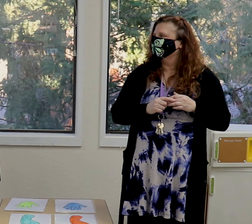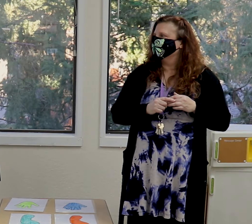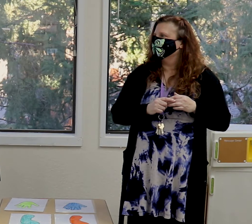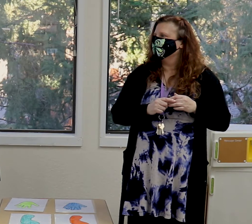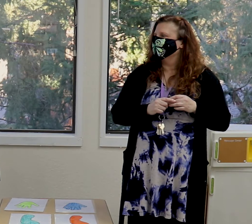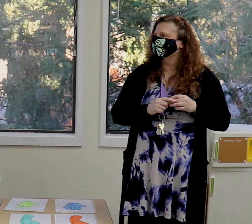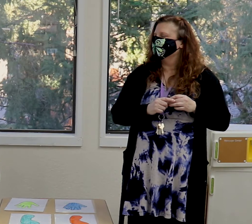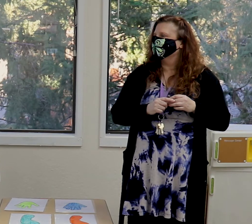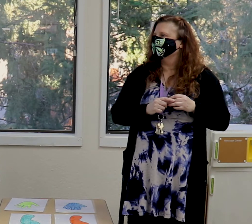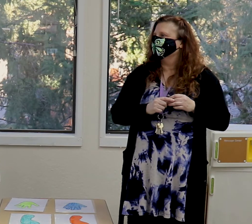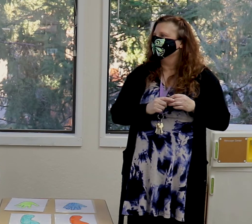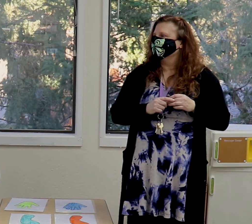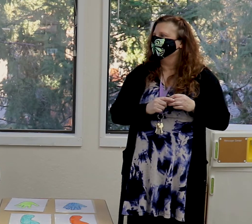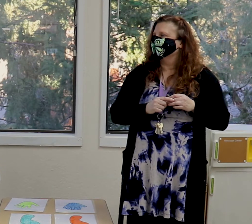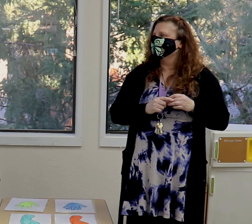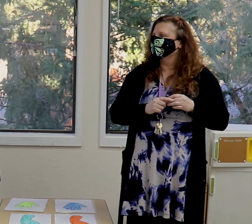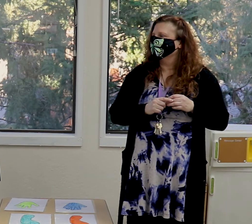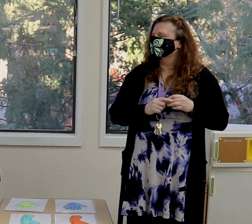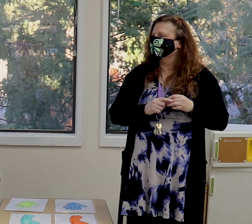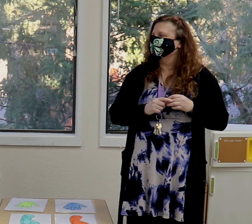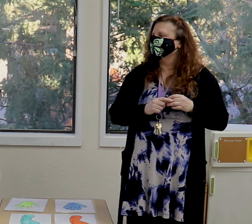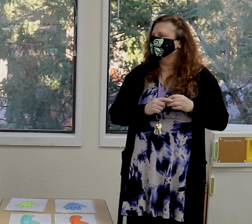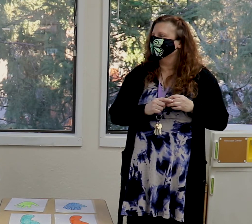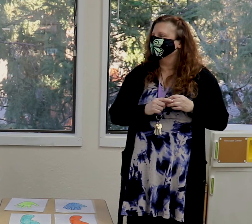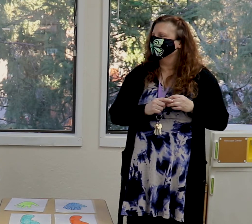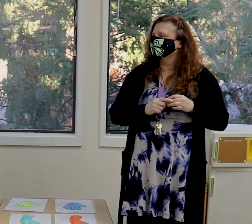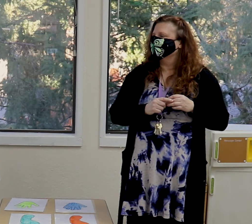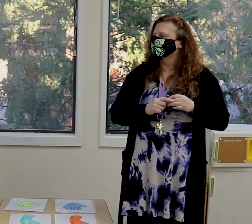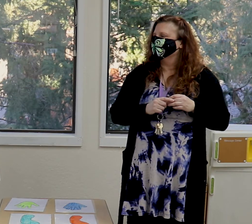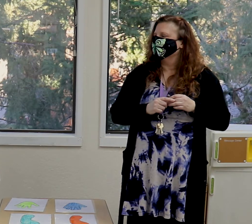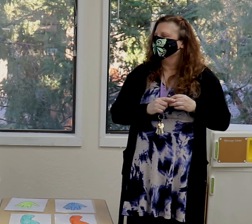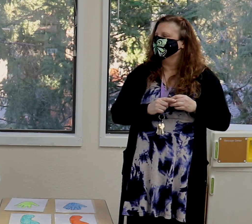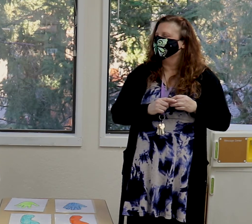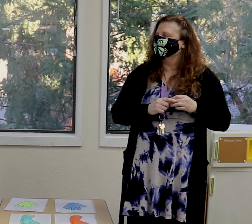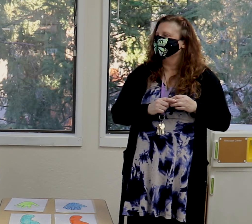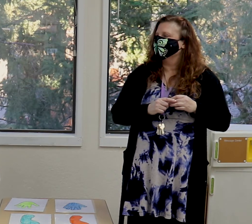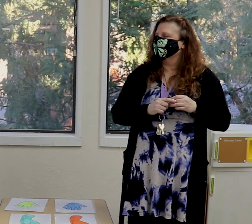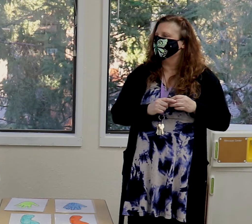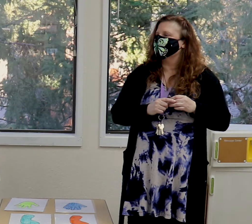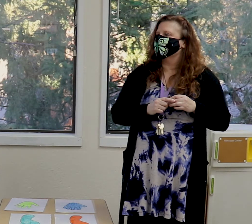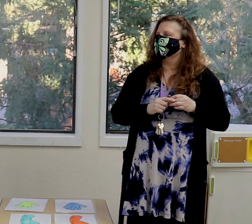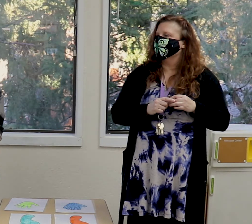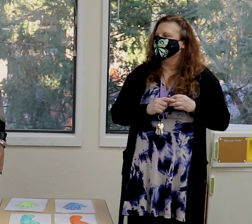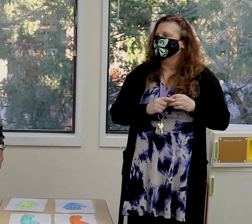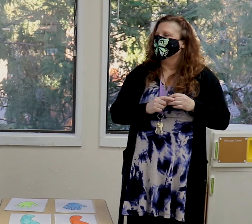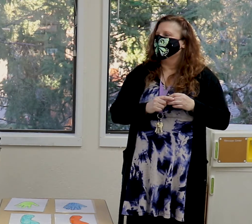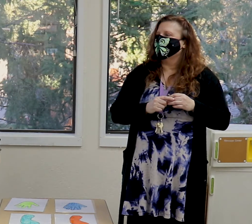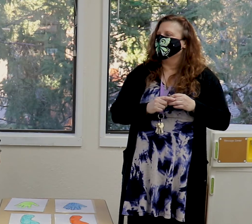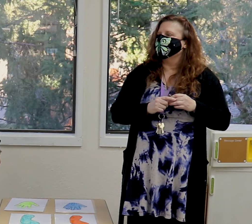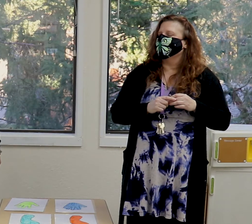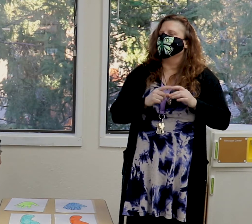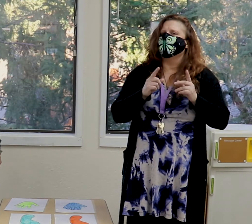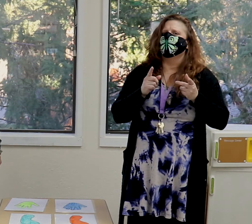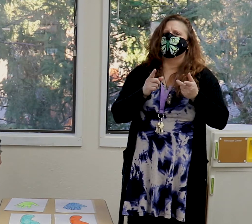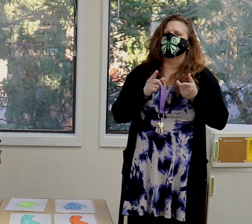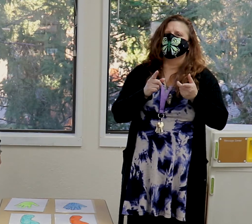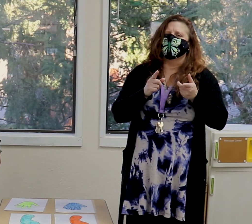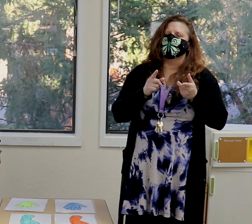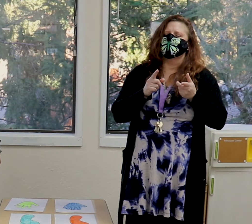it makes them more active to actually do hands-on things. Yes. And I want to tell you the radioactive rocks too.